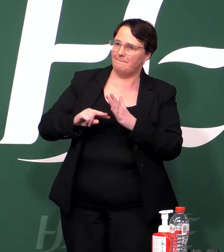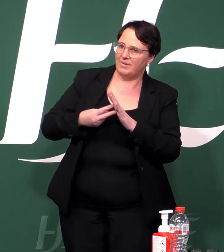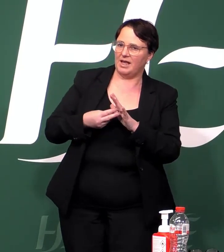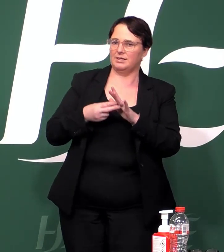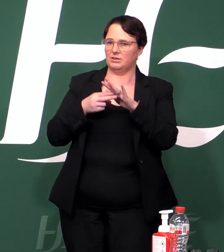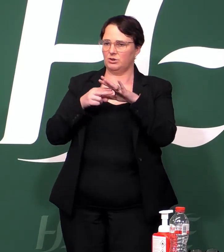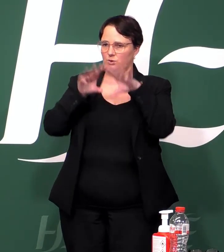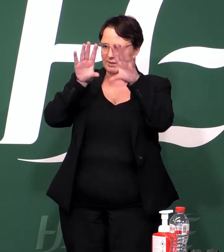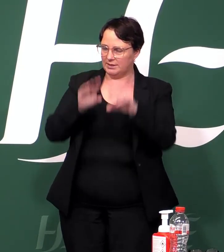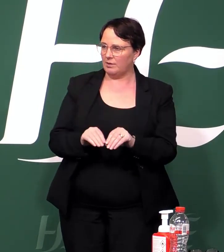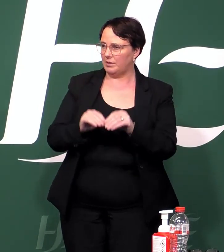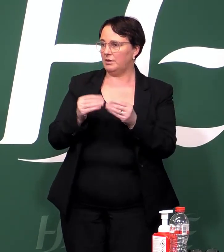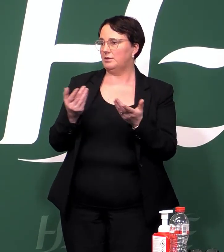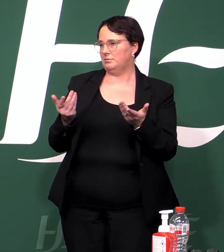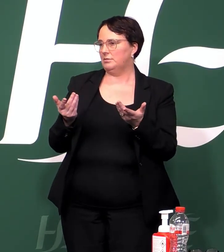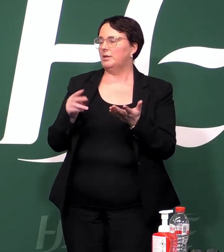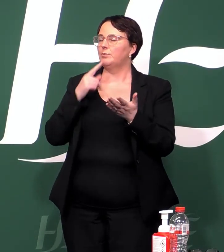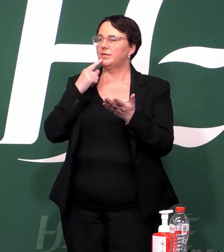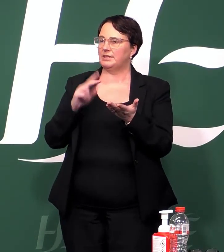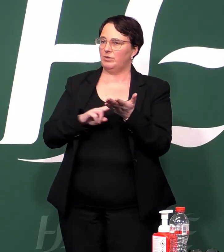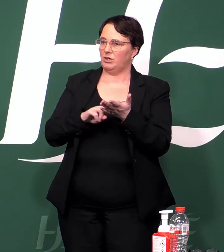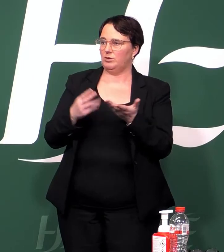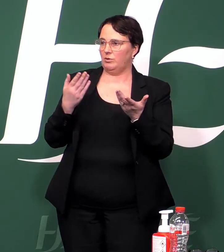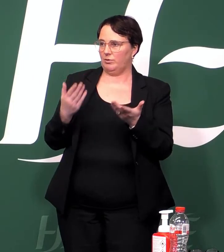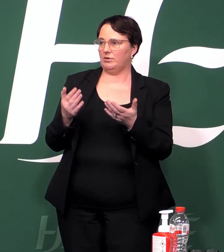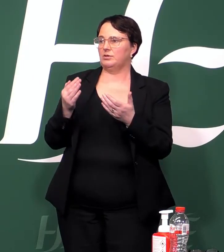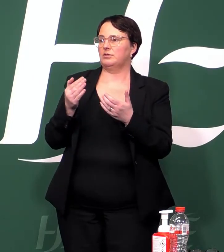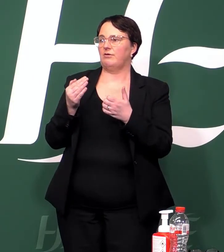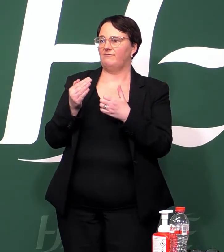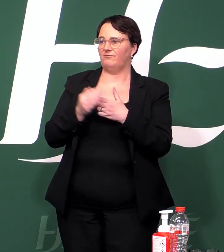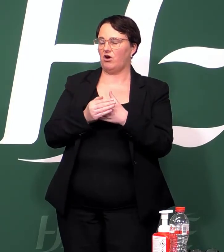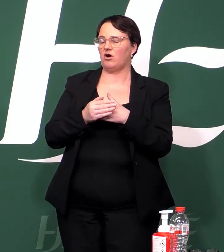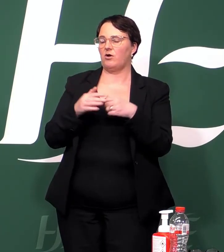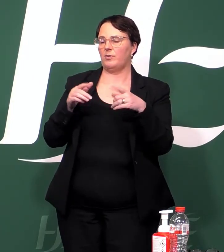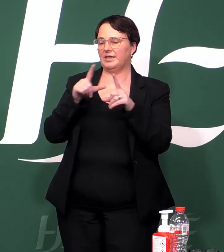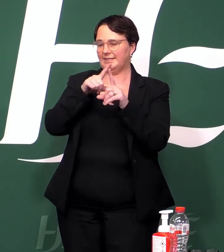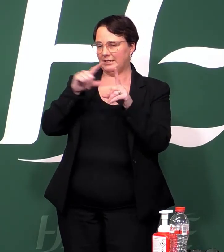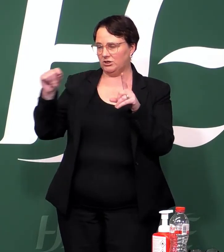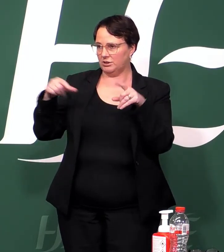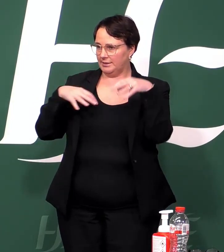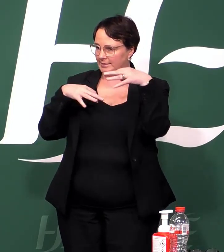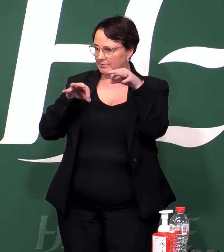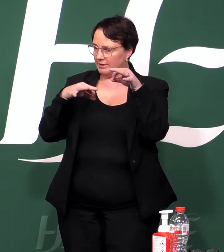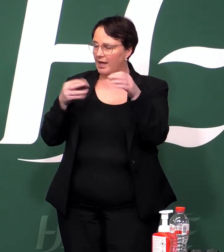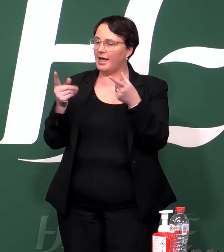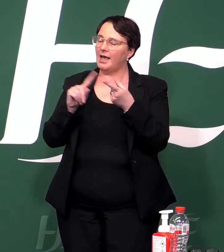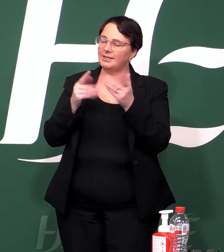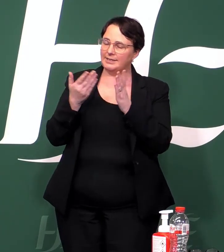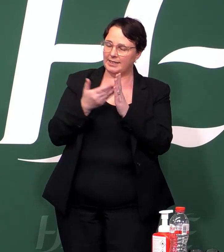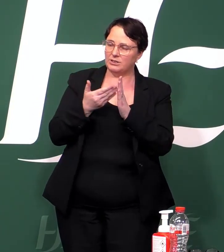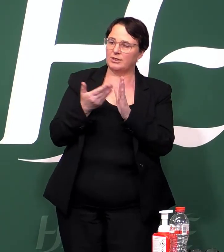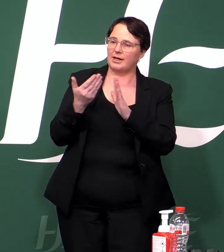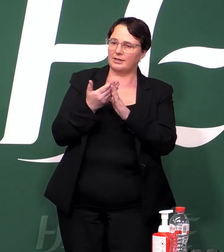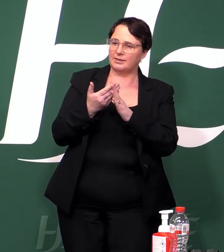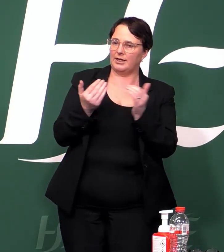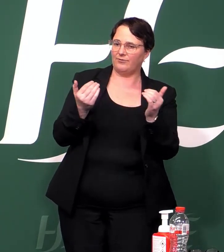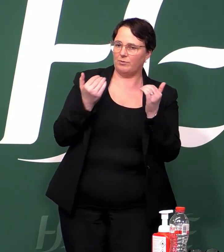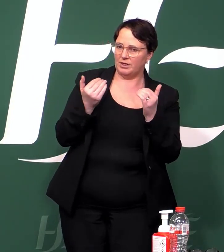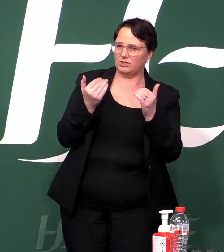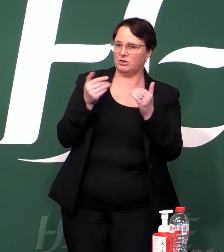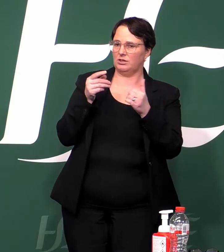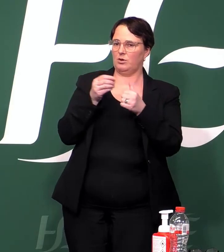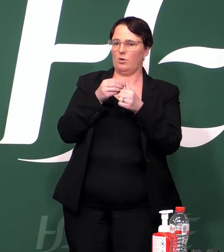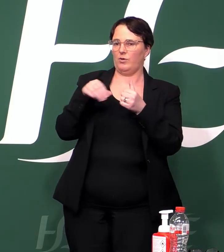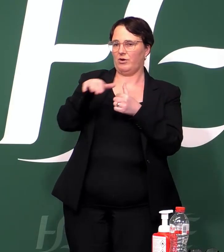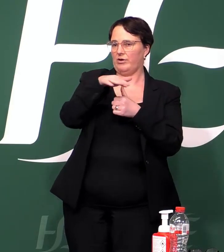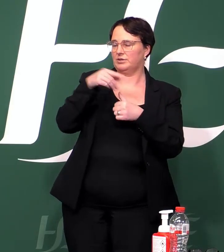down. And as I say, it is used extensively for the purposes of the digital certificate. And notwithstanding that the information is available elsewhere, lots of people do use it for the purpose